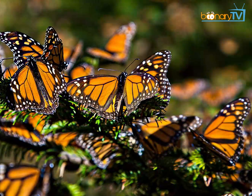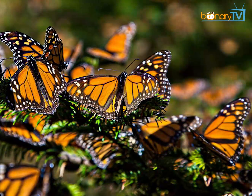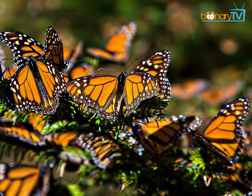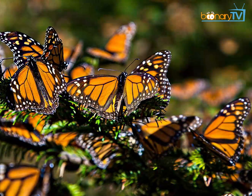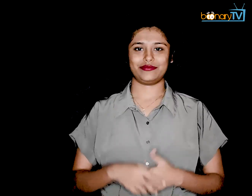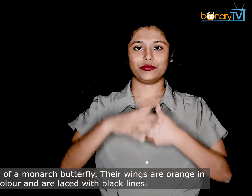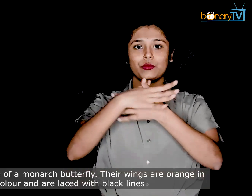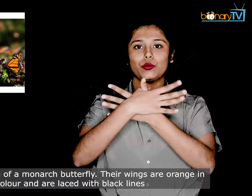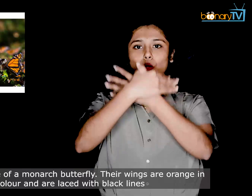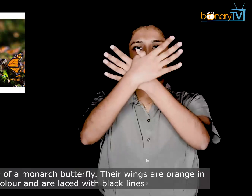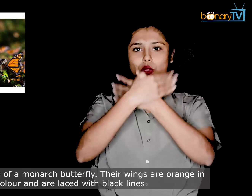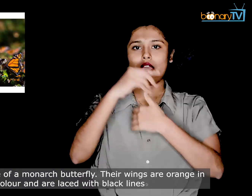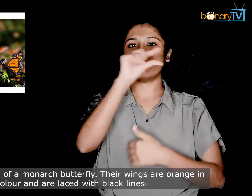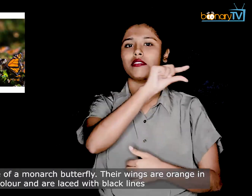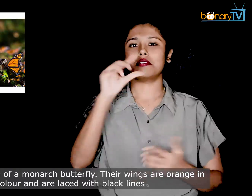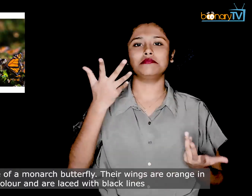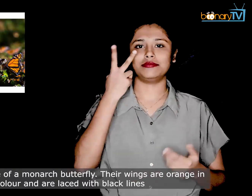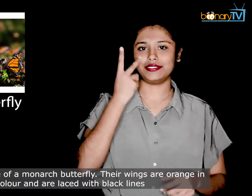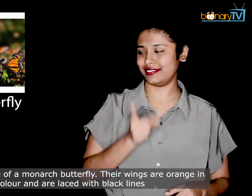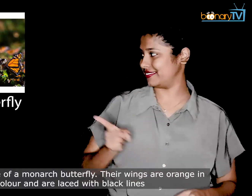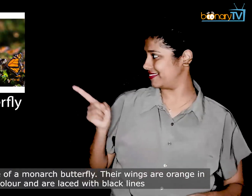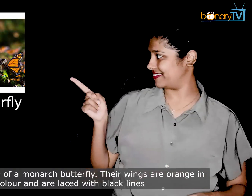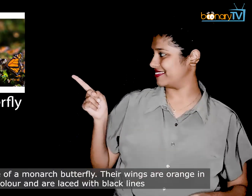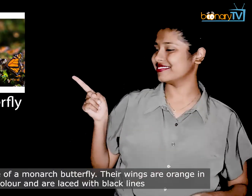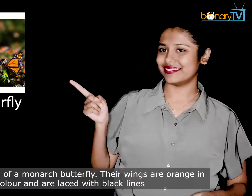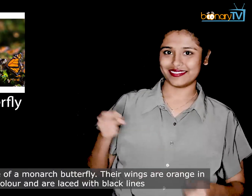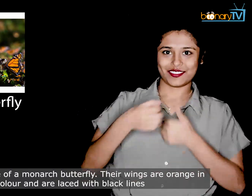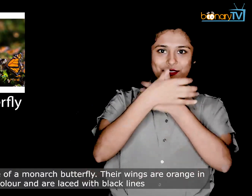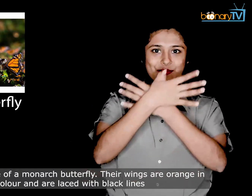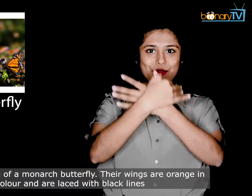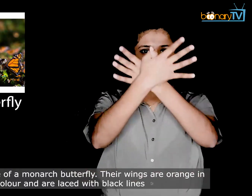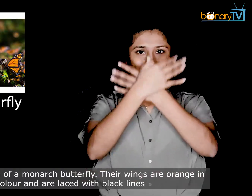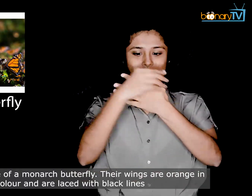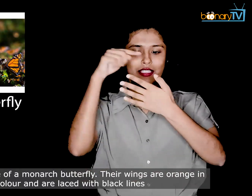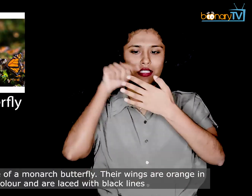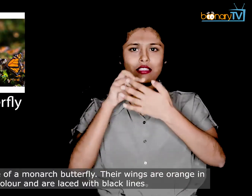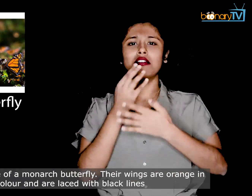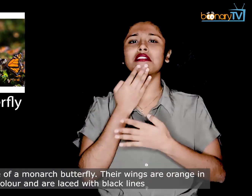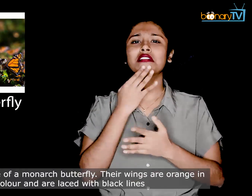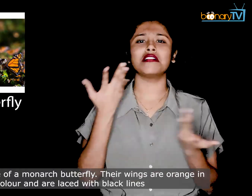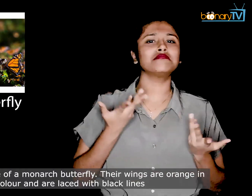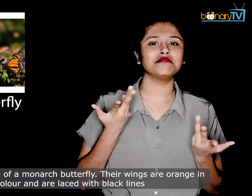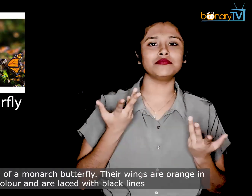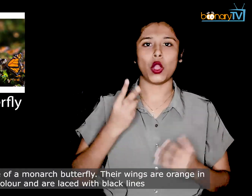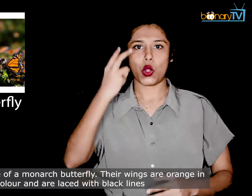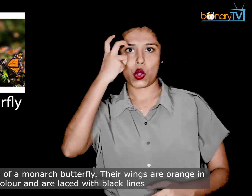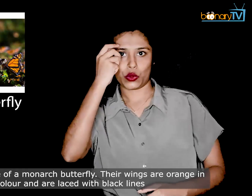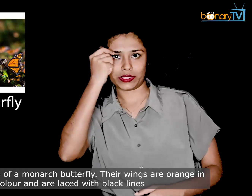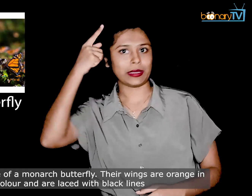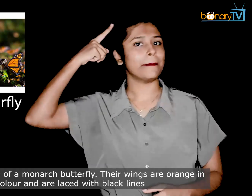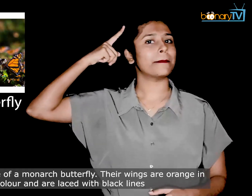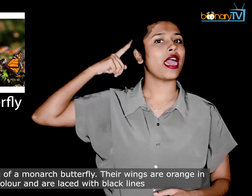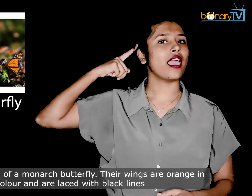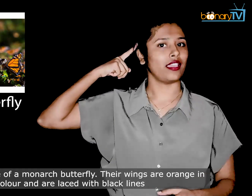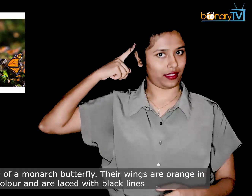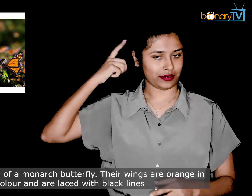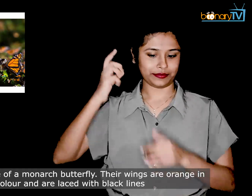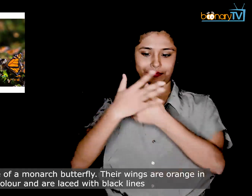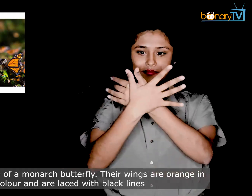This is a picture of a monarch butterfly. Their wings are orange in